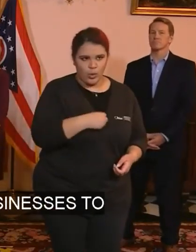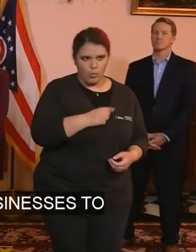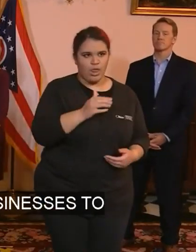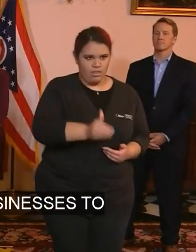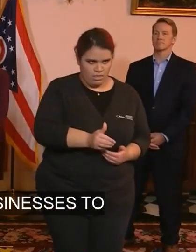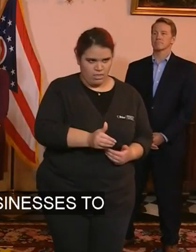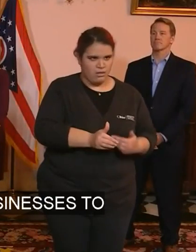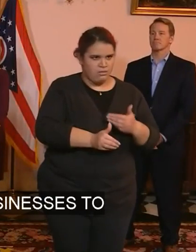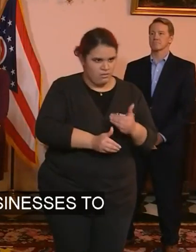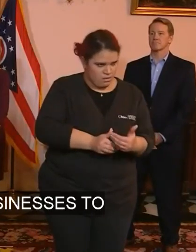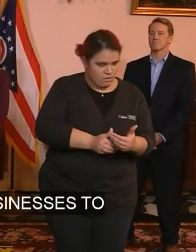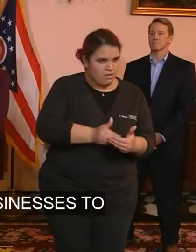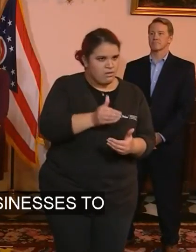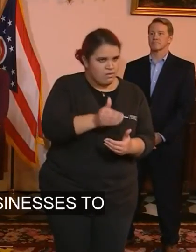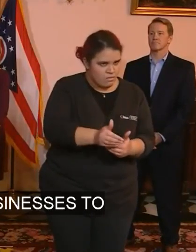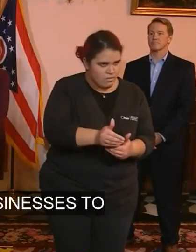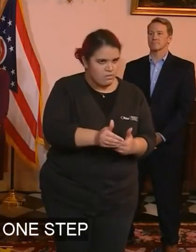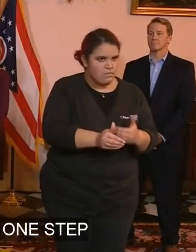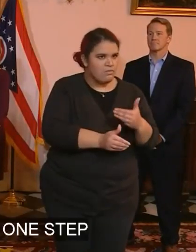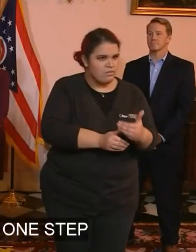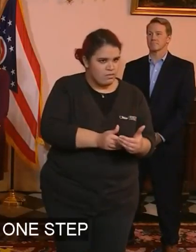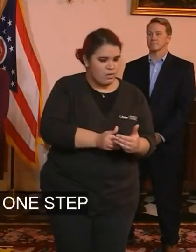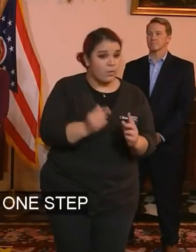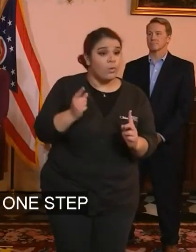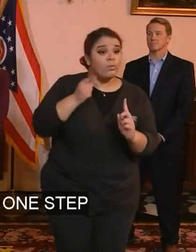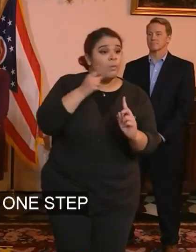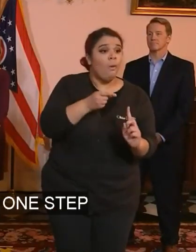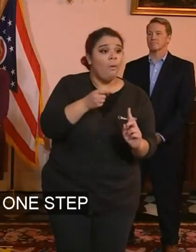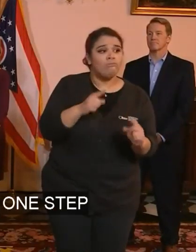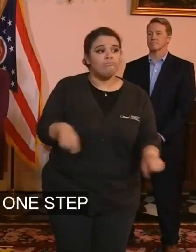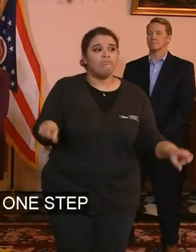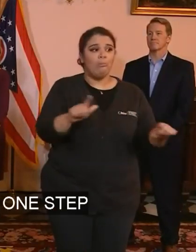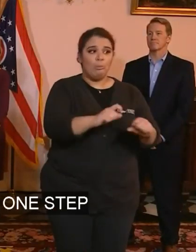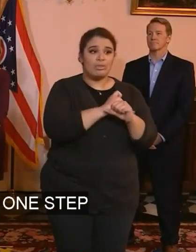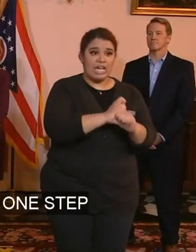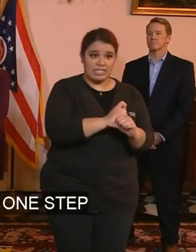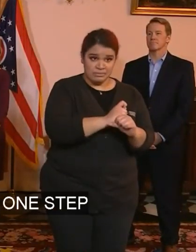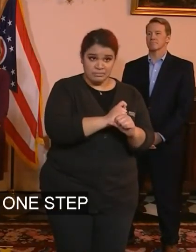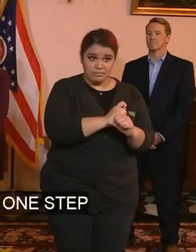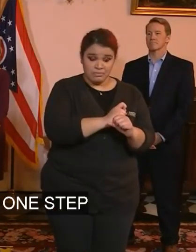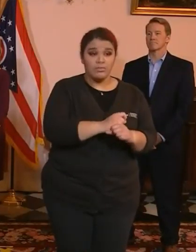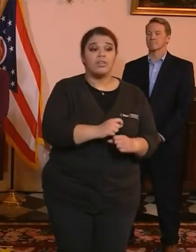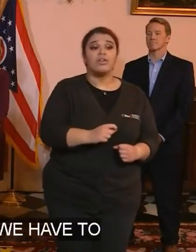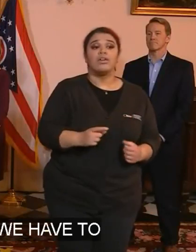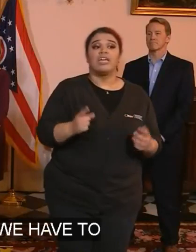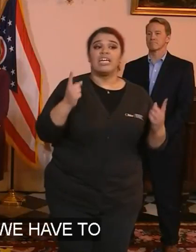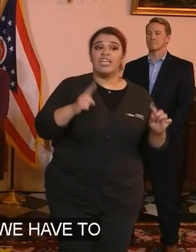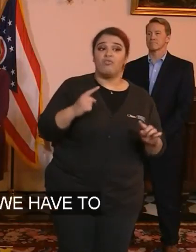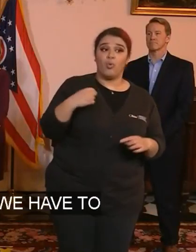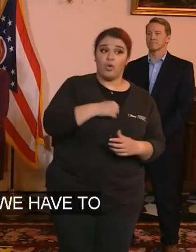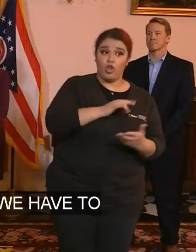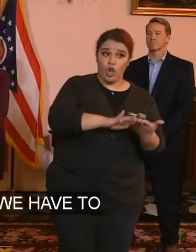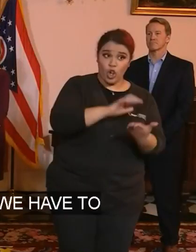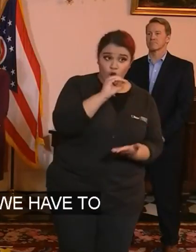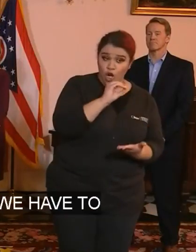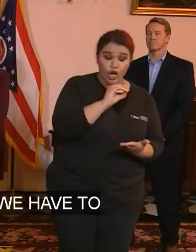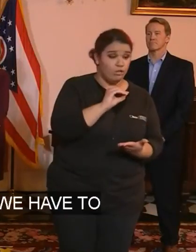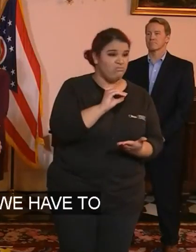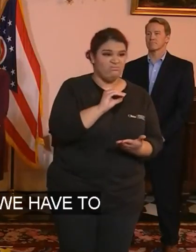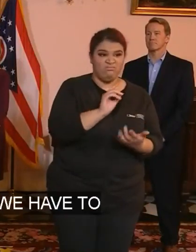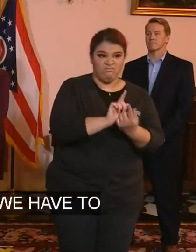that we have to make to protect the people of the state of Ohio. So if we see that the distancing is not taking